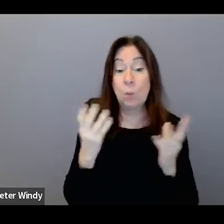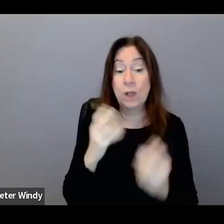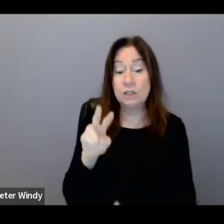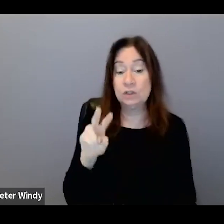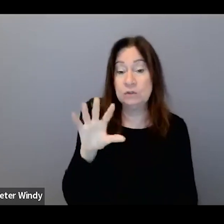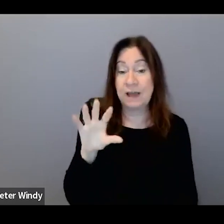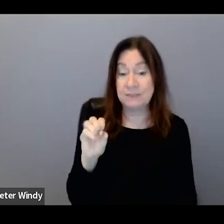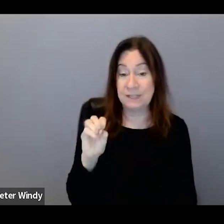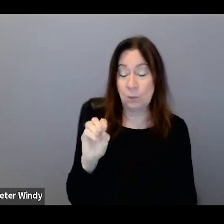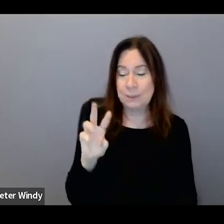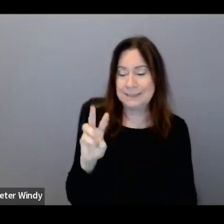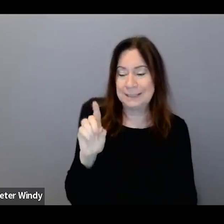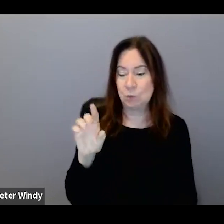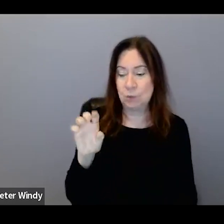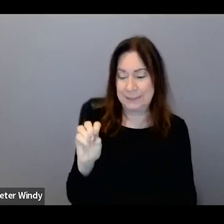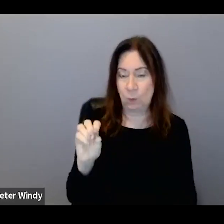250-6100,